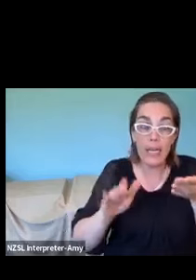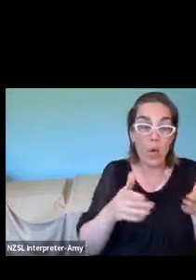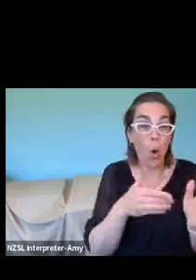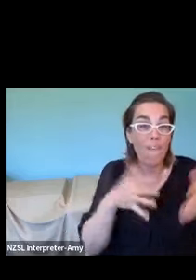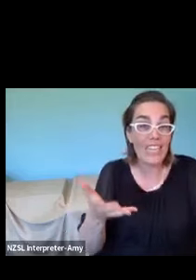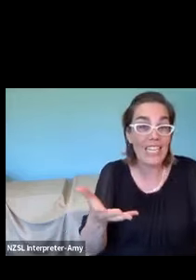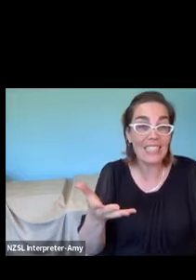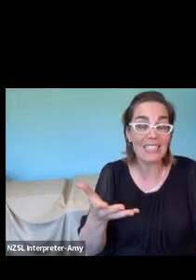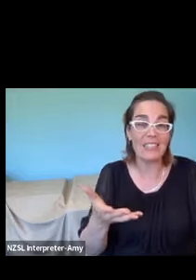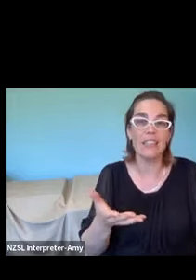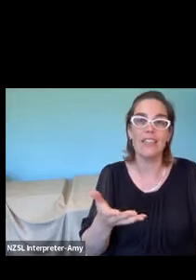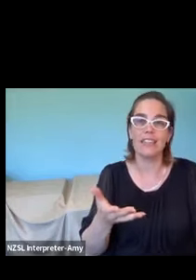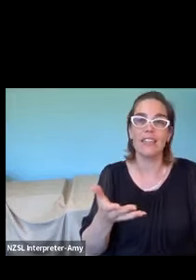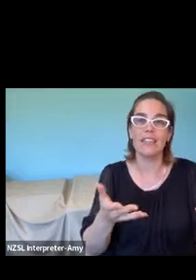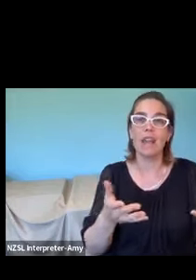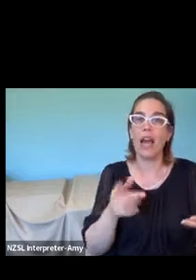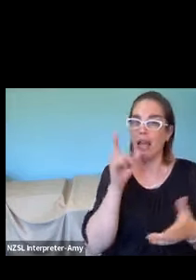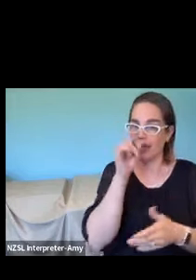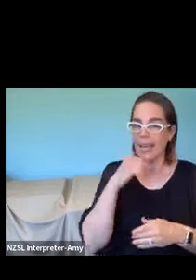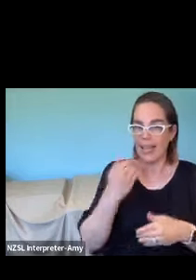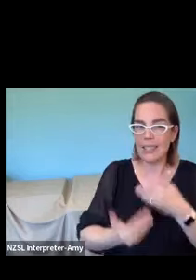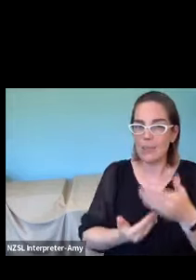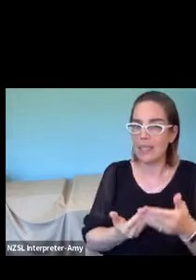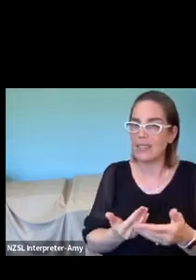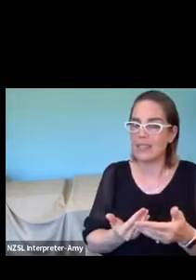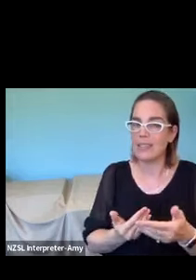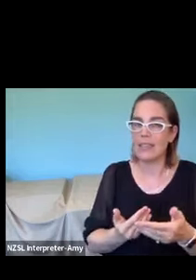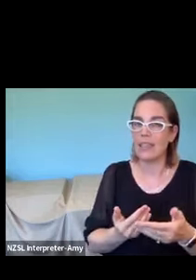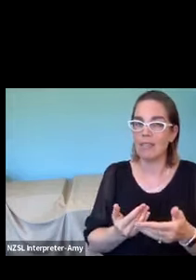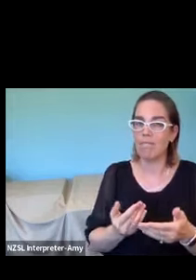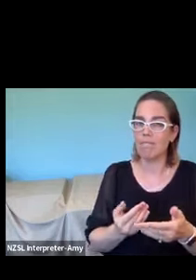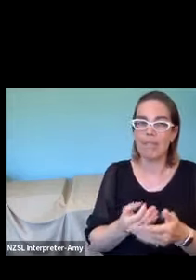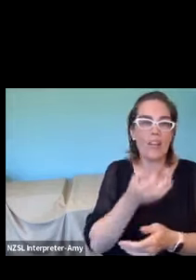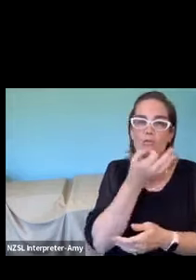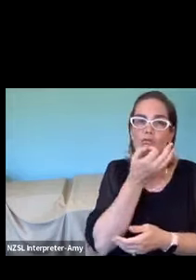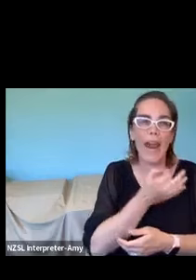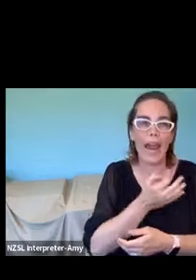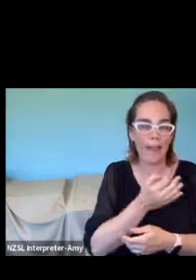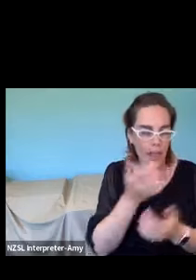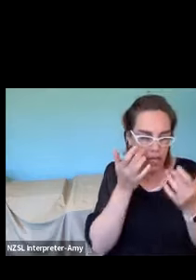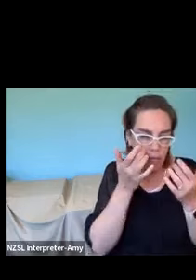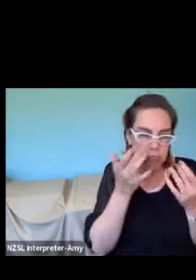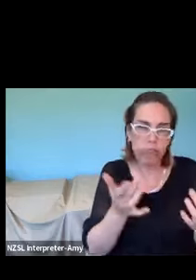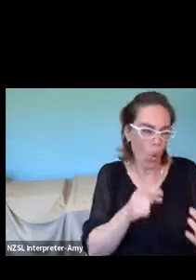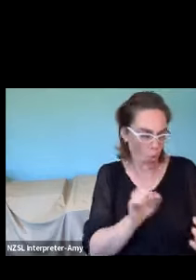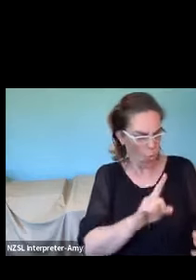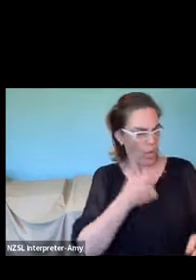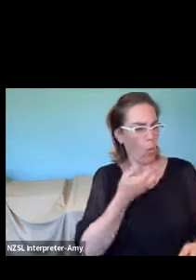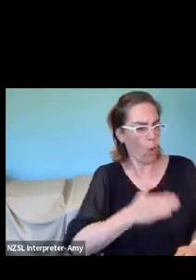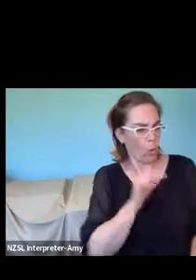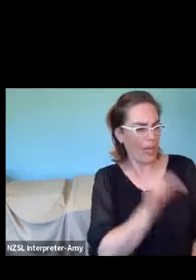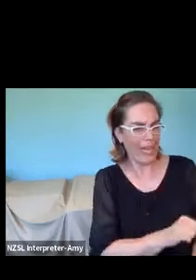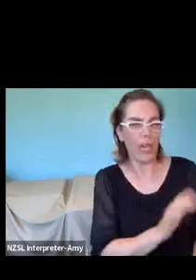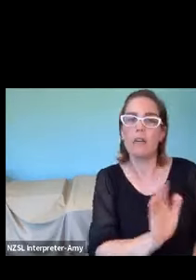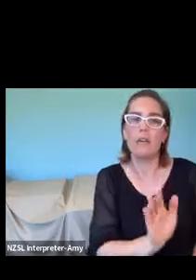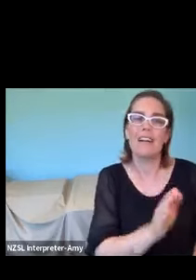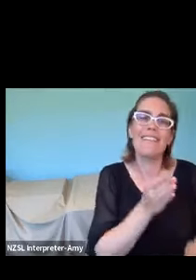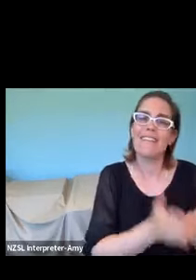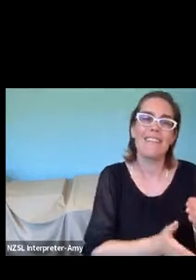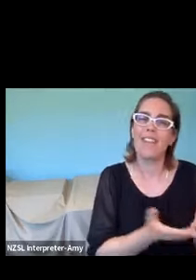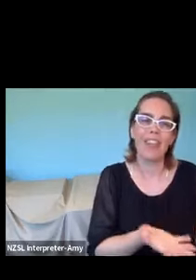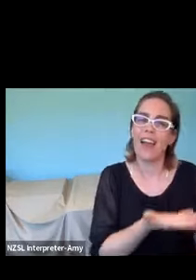our whānau. It is very rarely an overt, we don't want you here. It's more,